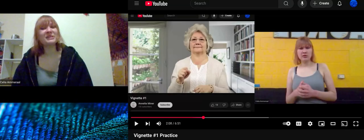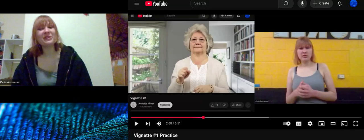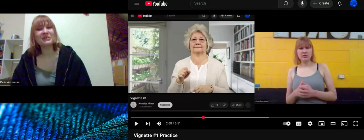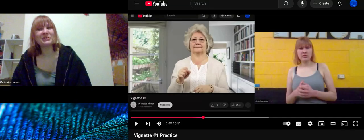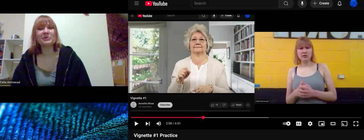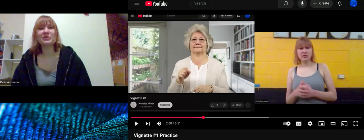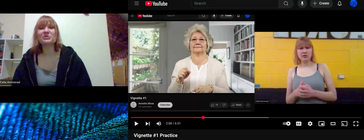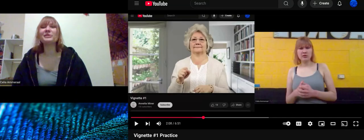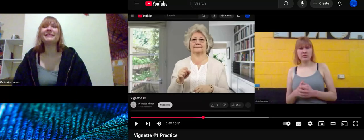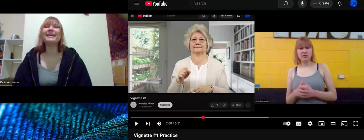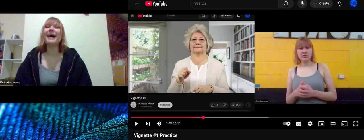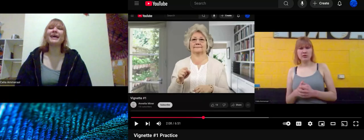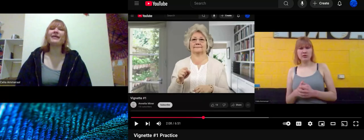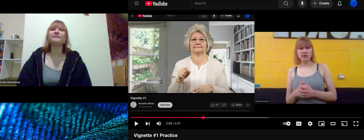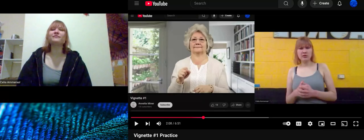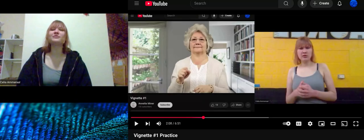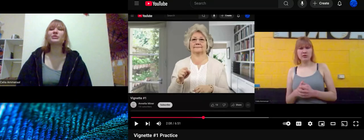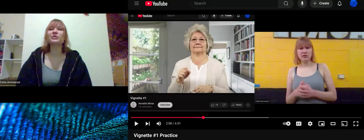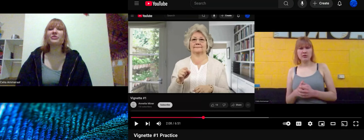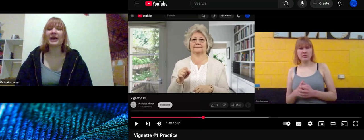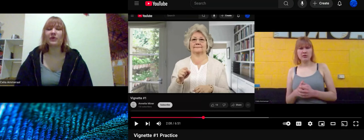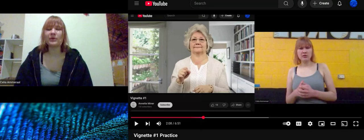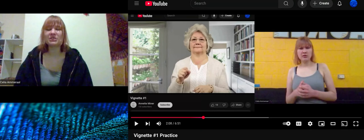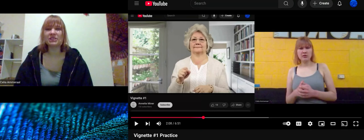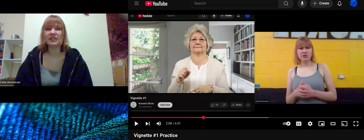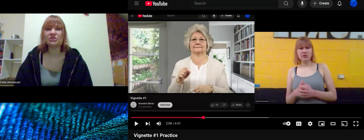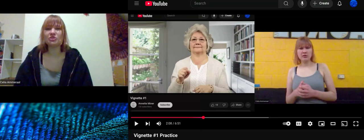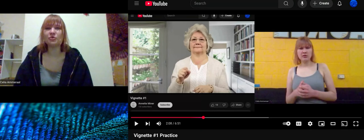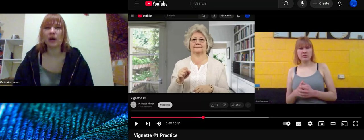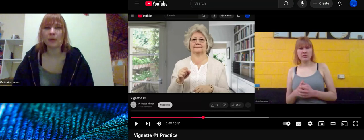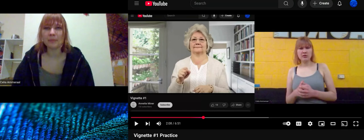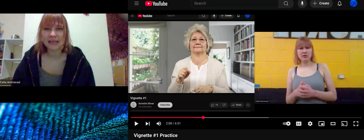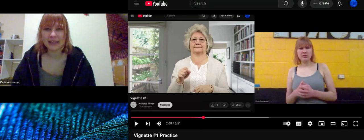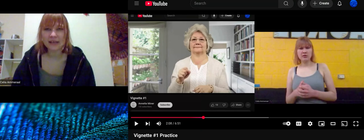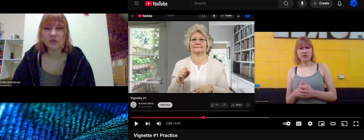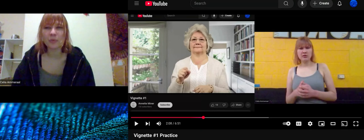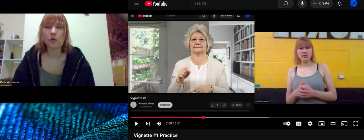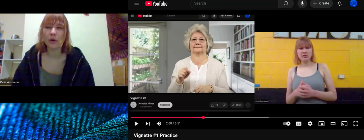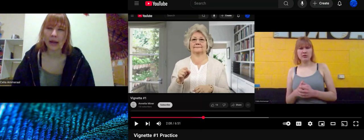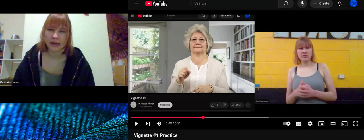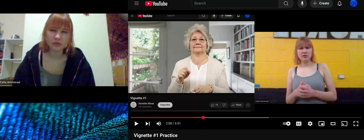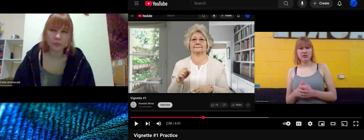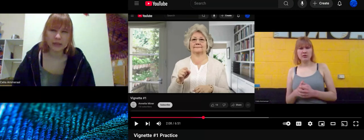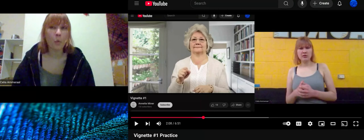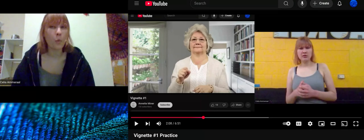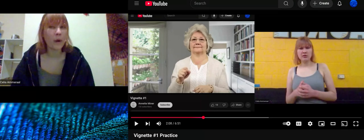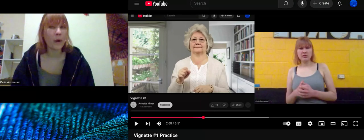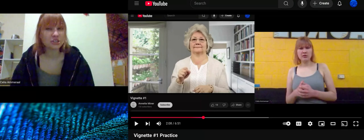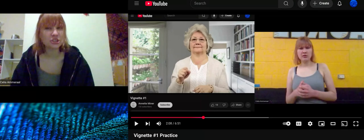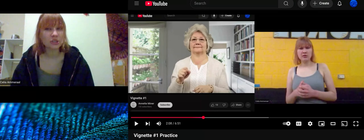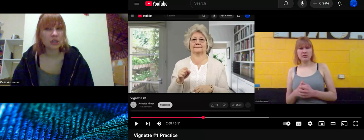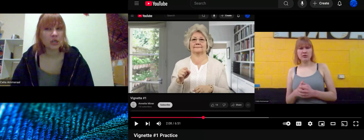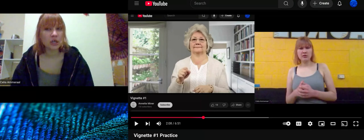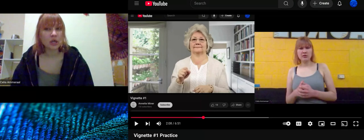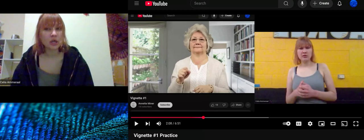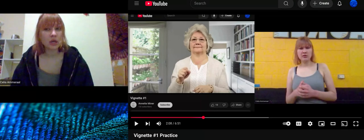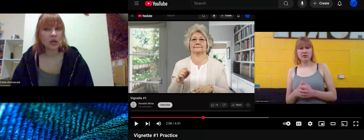perhaps other interpreters would not have turned that question into a beginning of the week or end of the week,